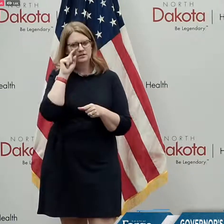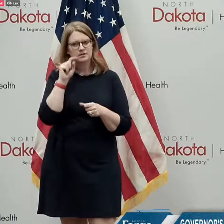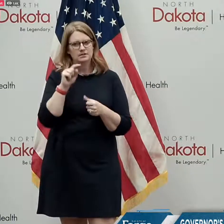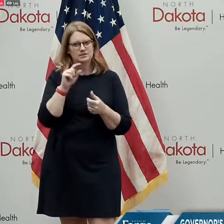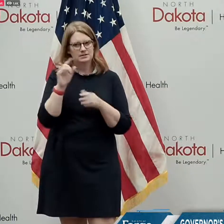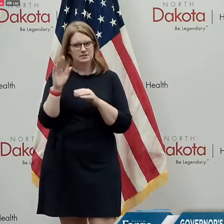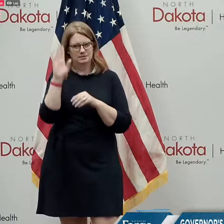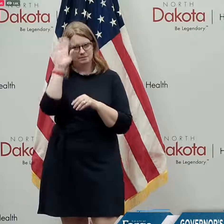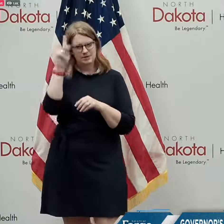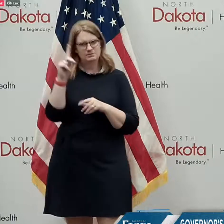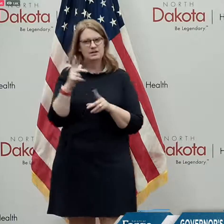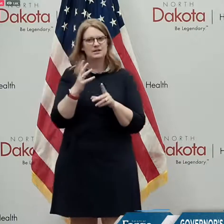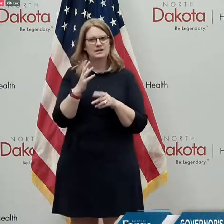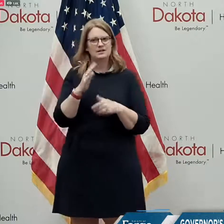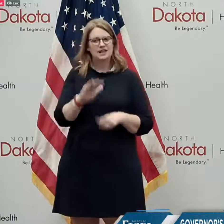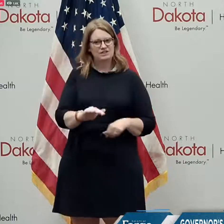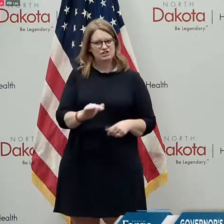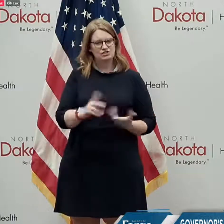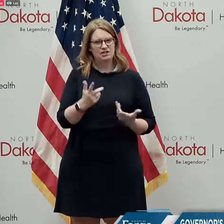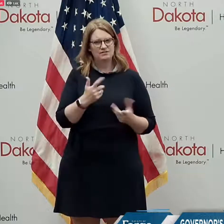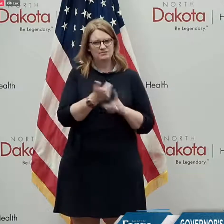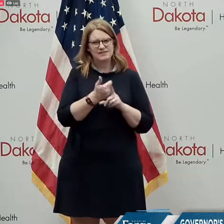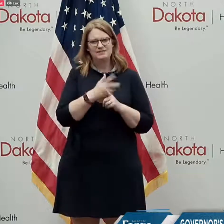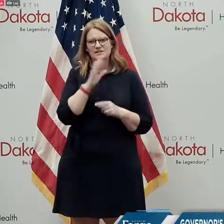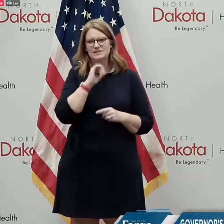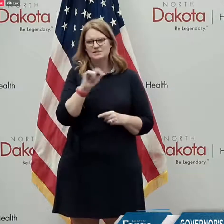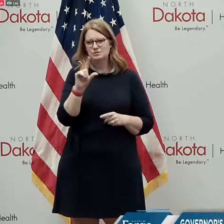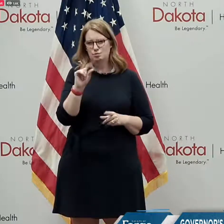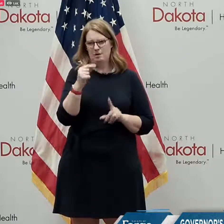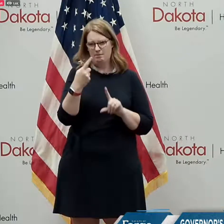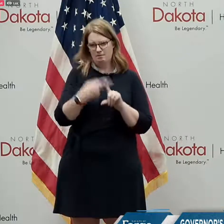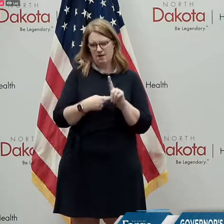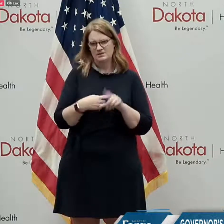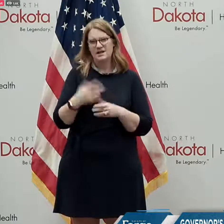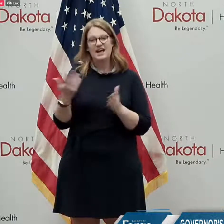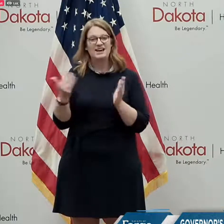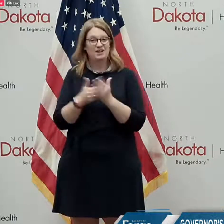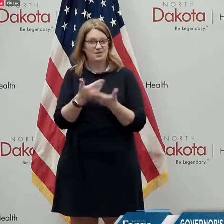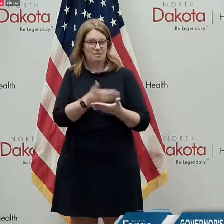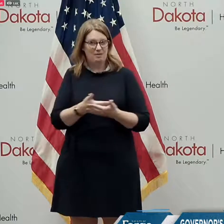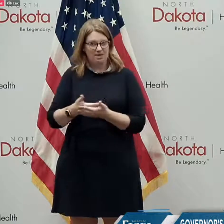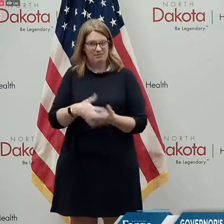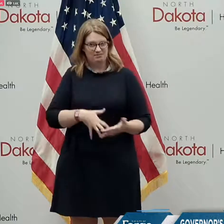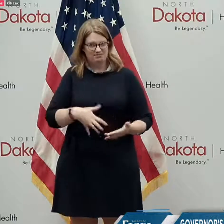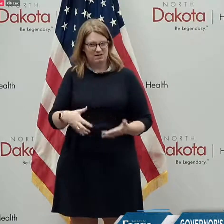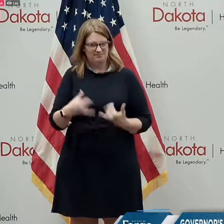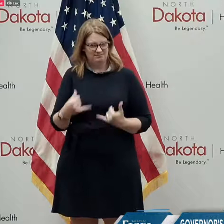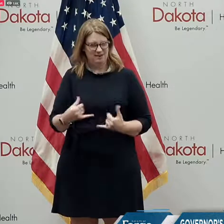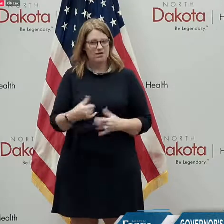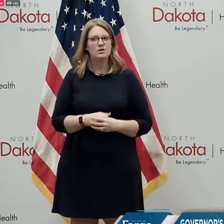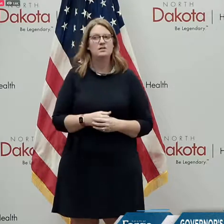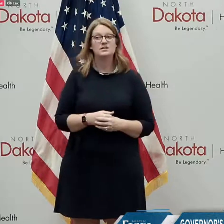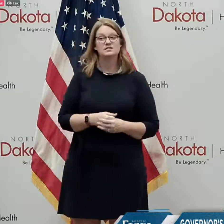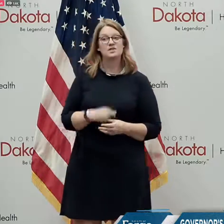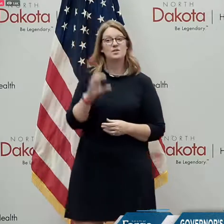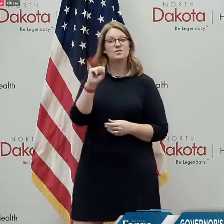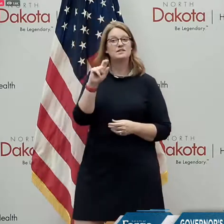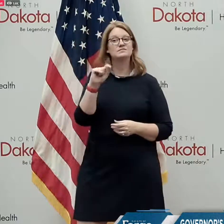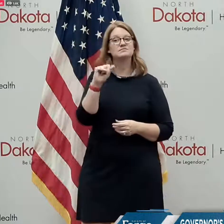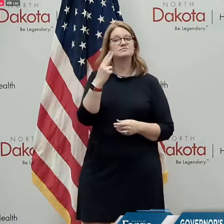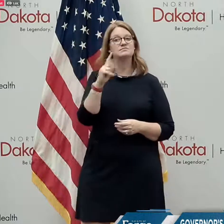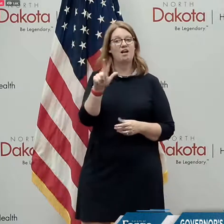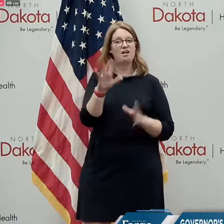20-month-old child and another one on the way, and so we're grateful that the Stahl family and their growing family is going